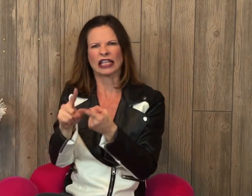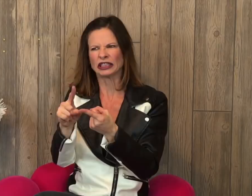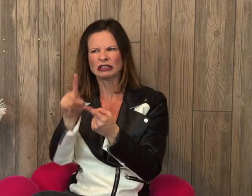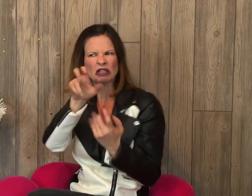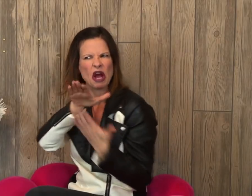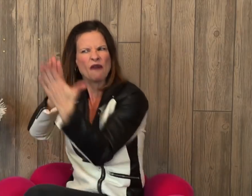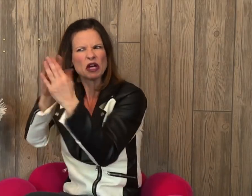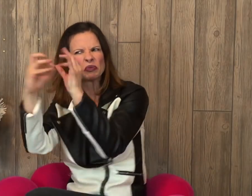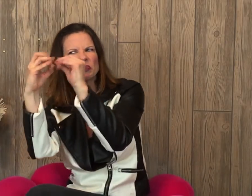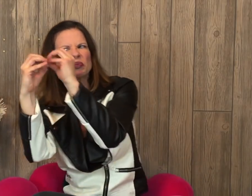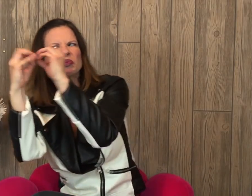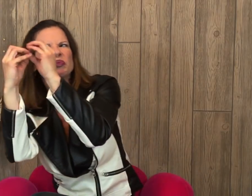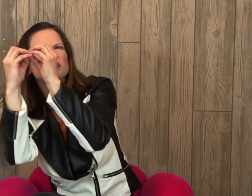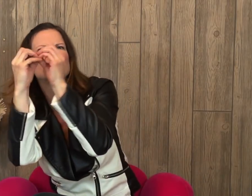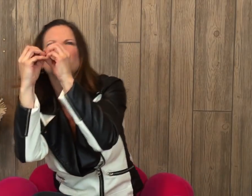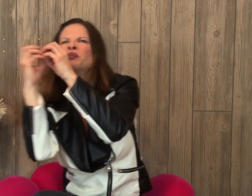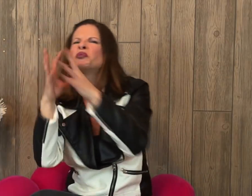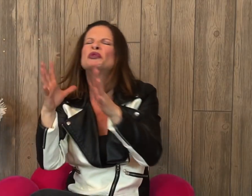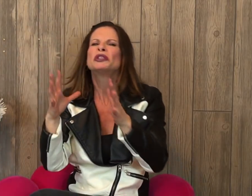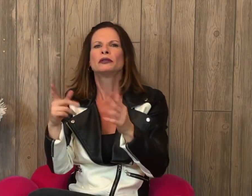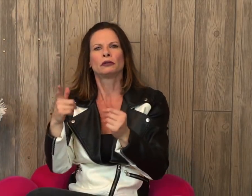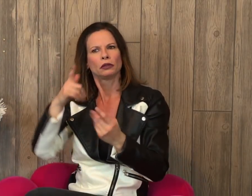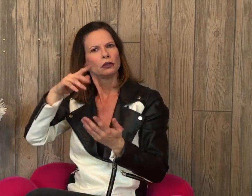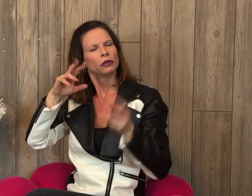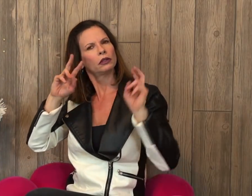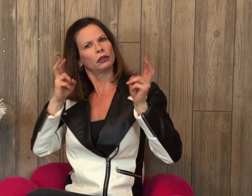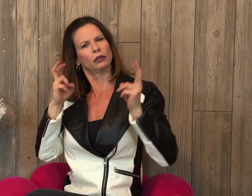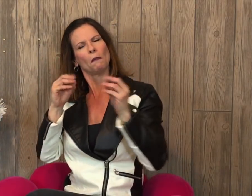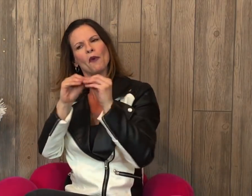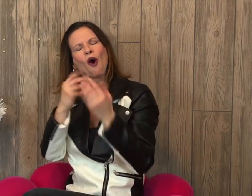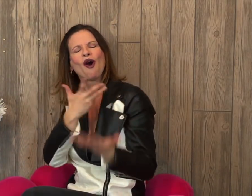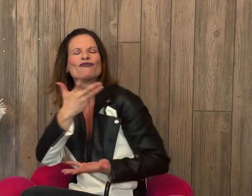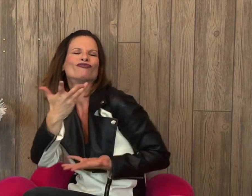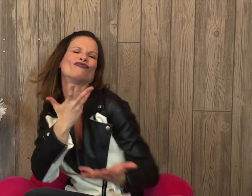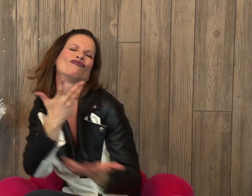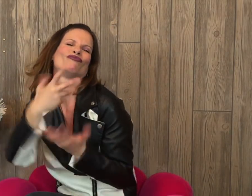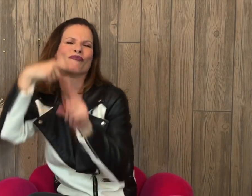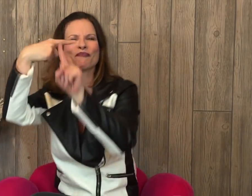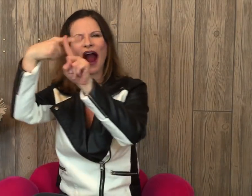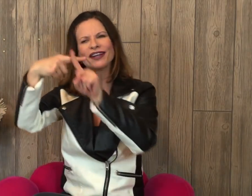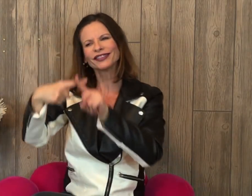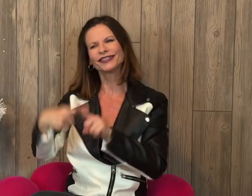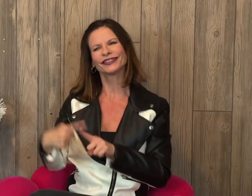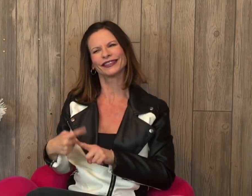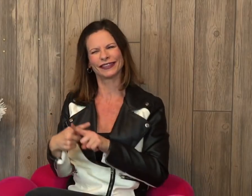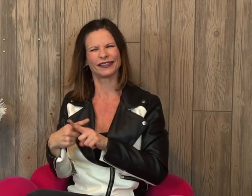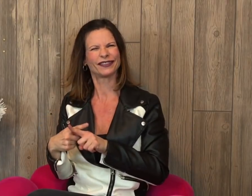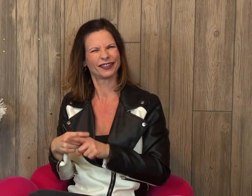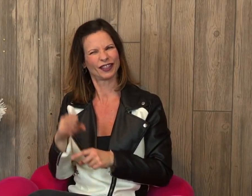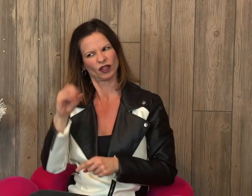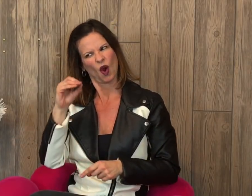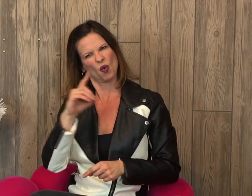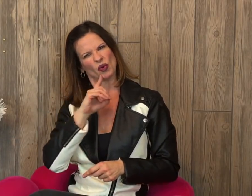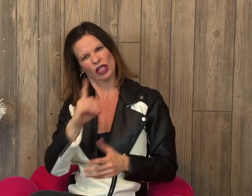This helps commitments last longer and there's less suspicion, less fighting, and more of the good stuff.